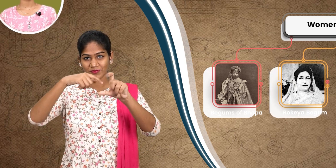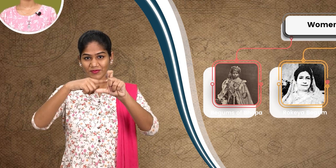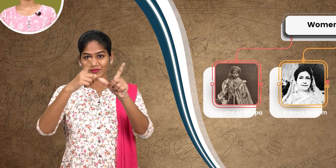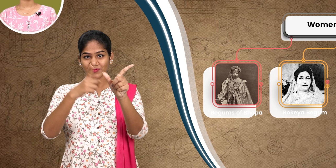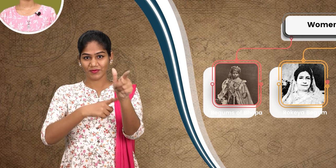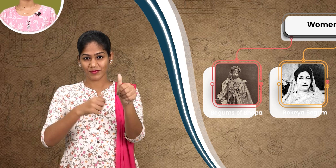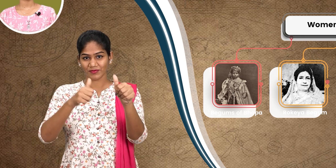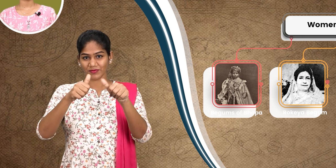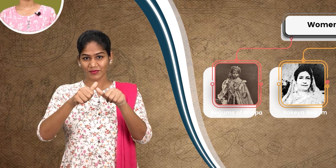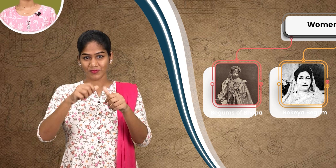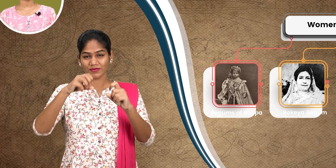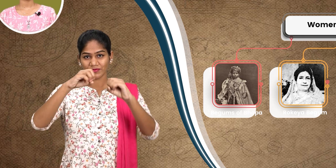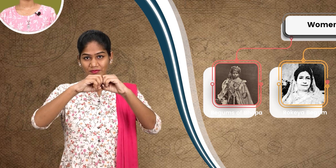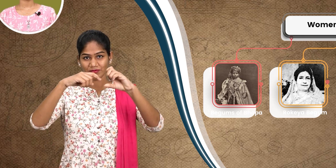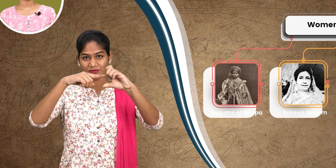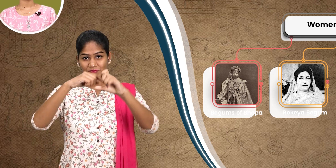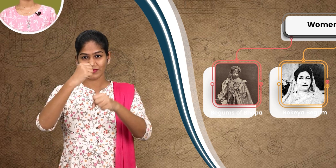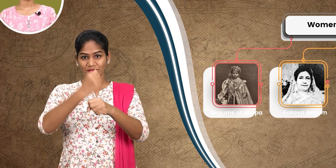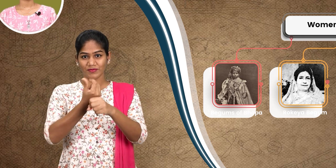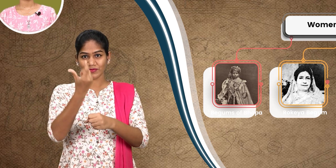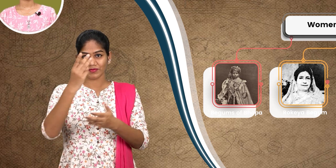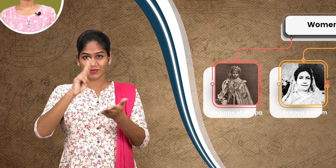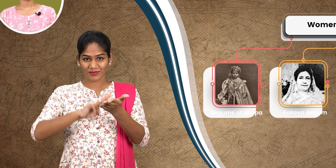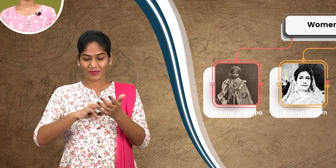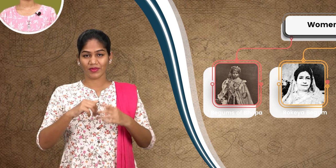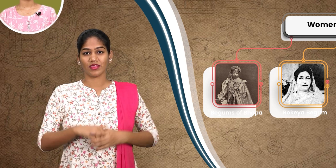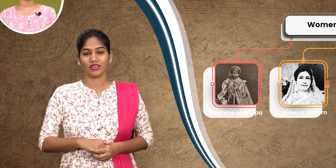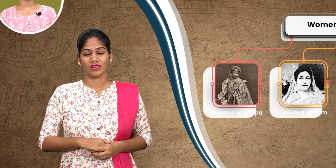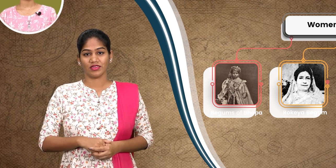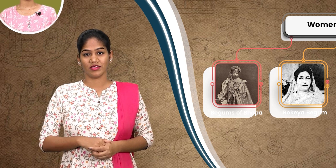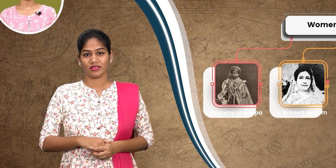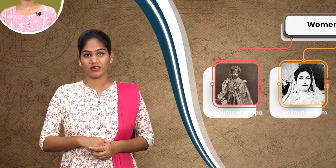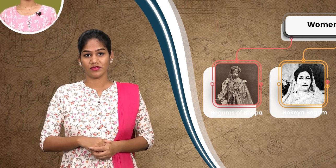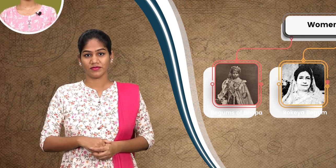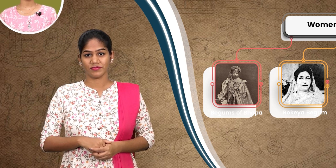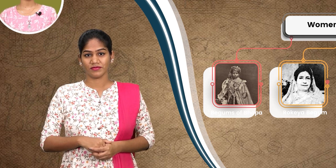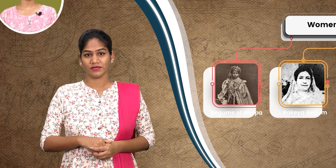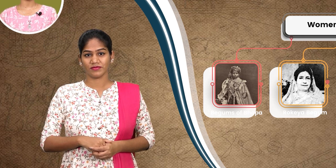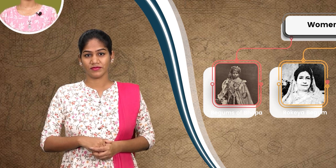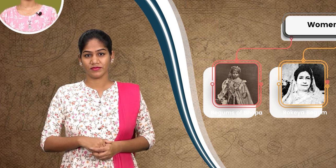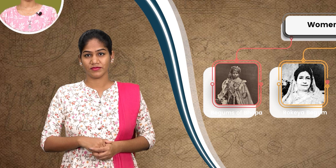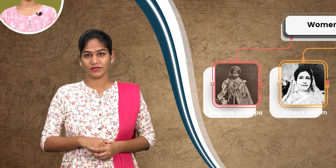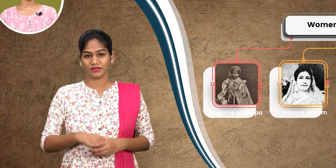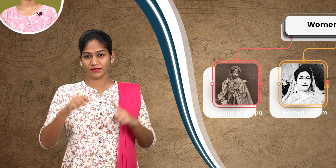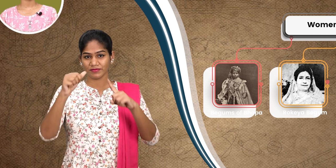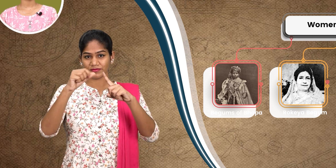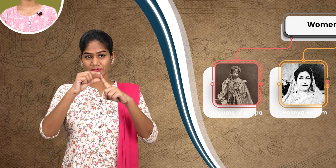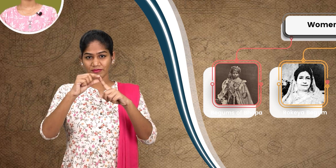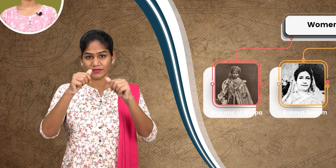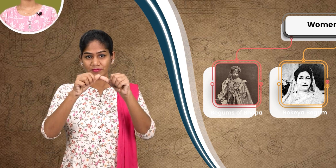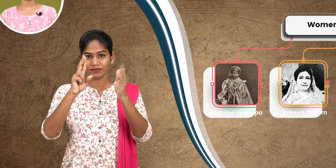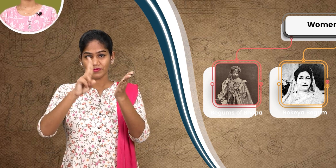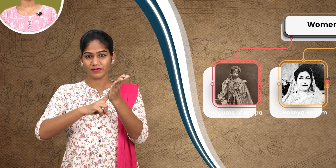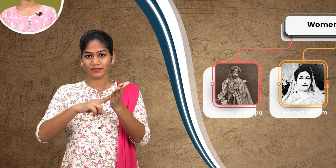Pandita Rama Bhai,